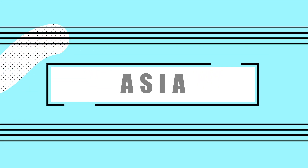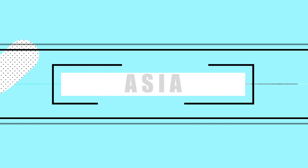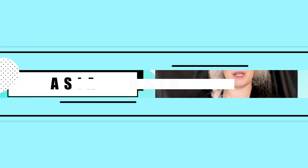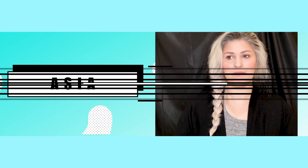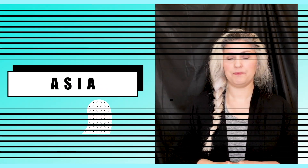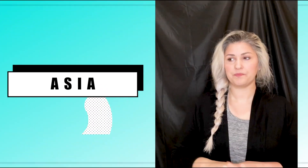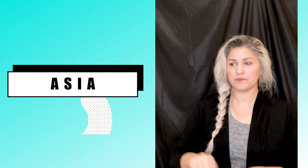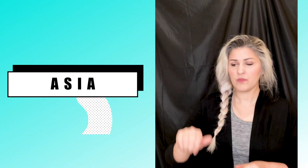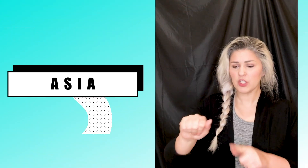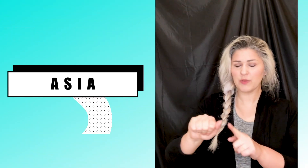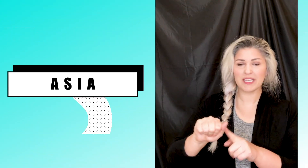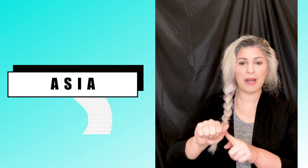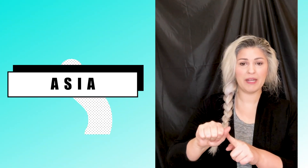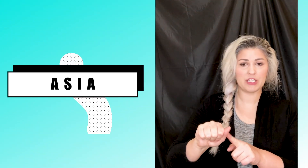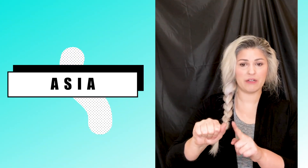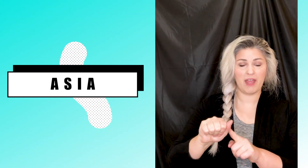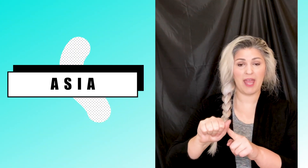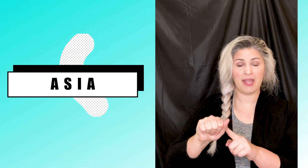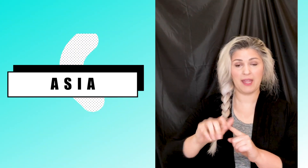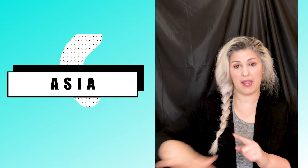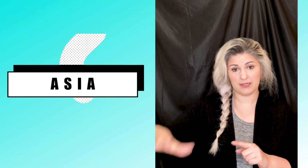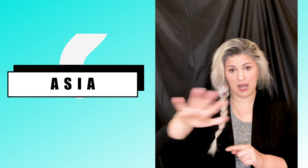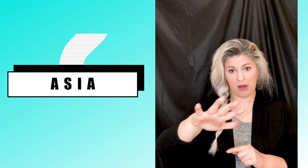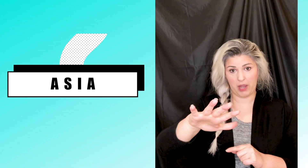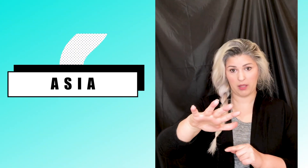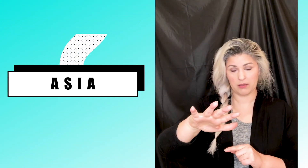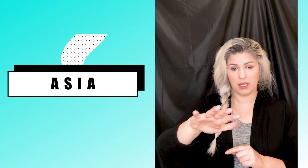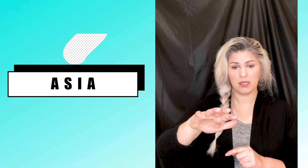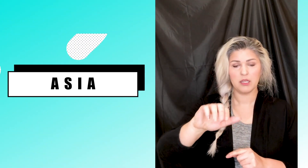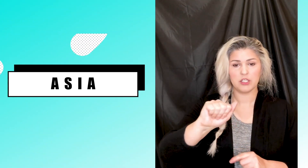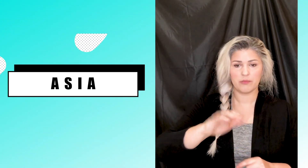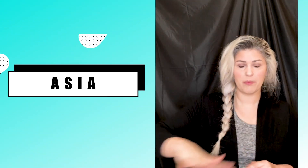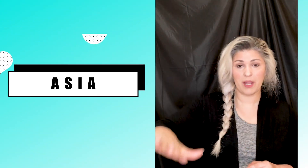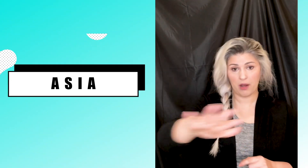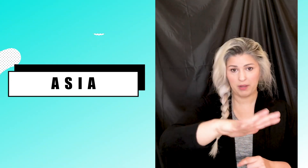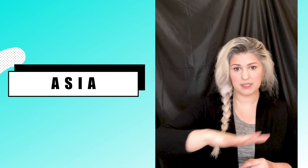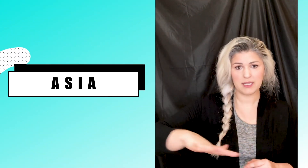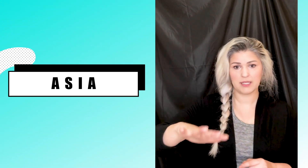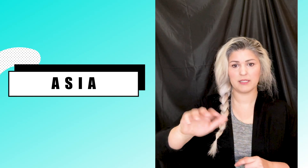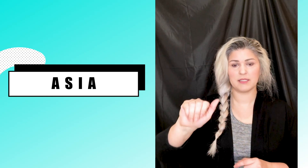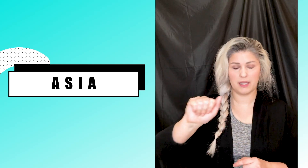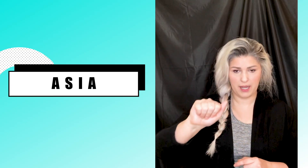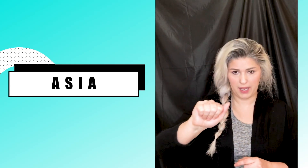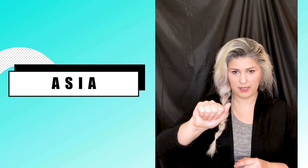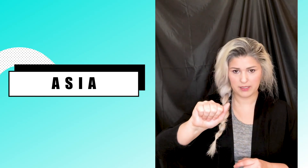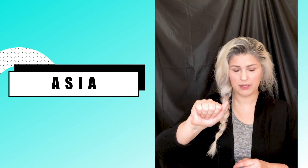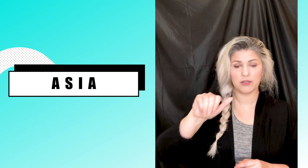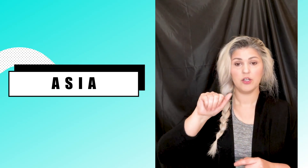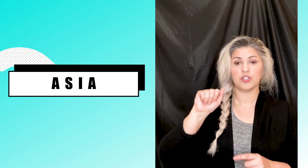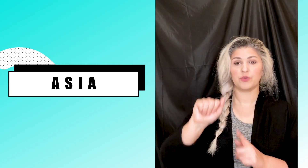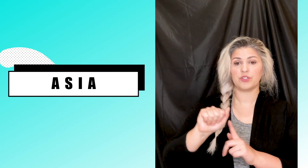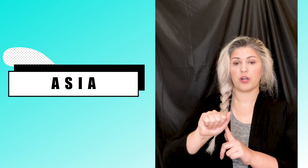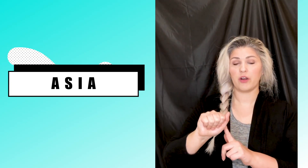Asia is a fun sign. So it's a combination of A and area, okay? So remember, area is like this, and A is